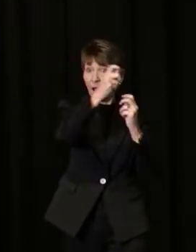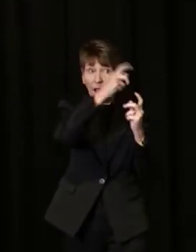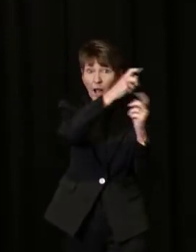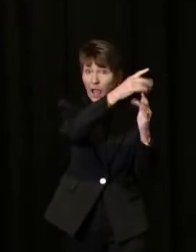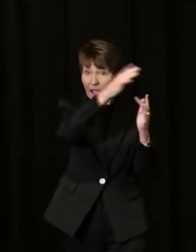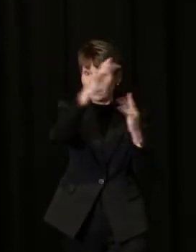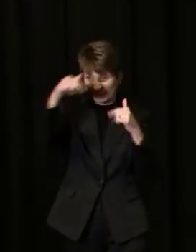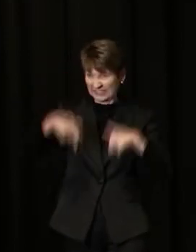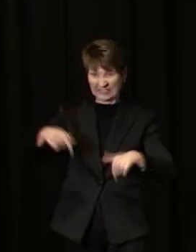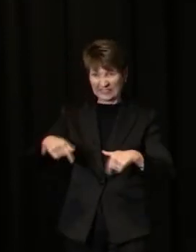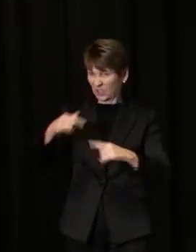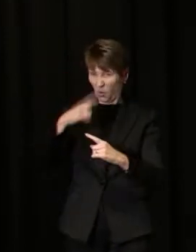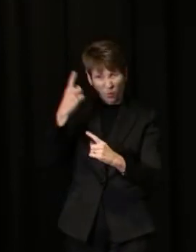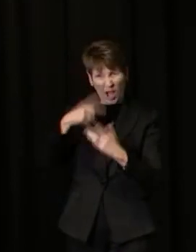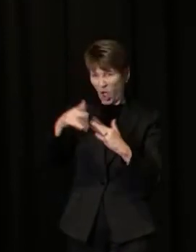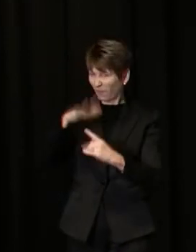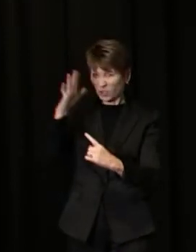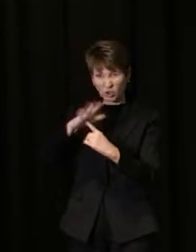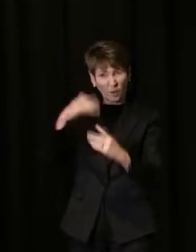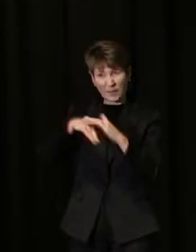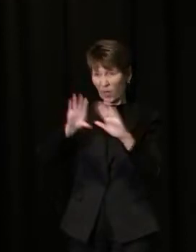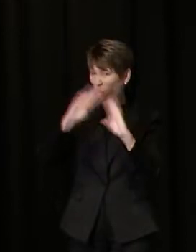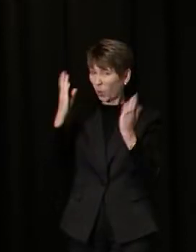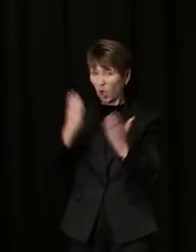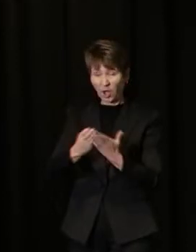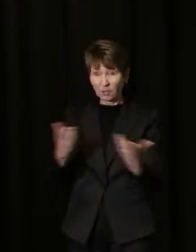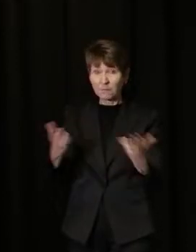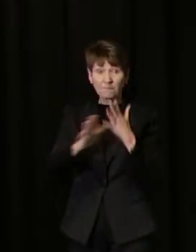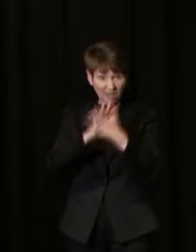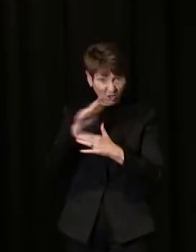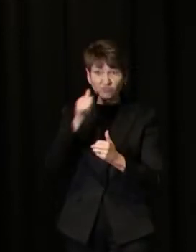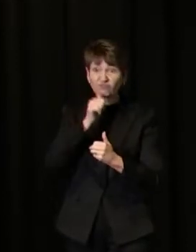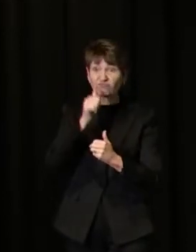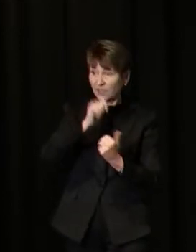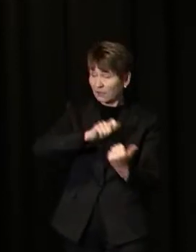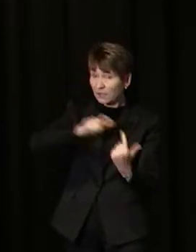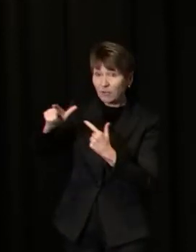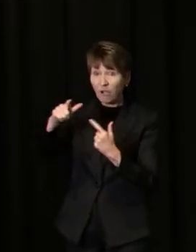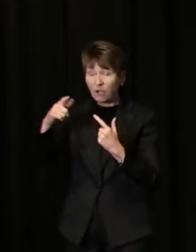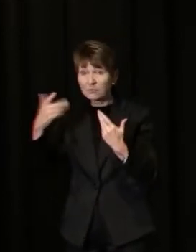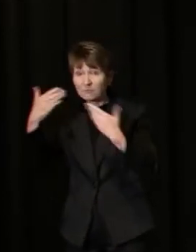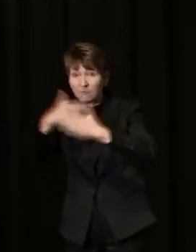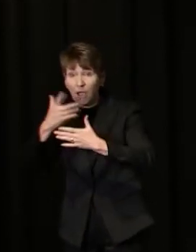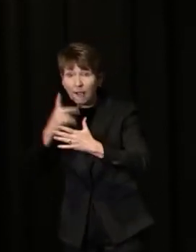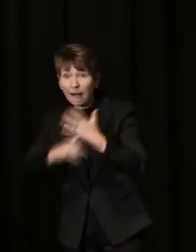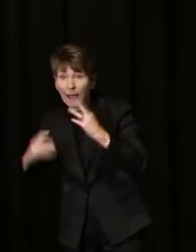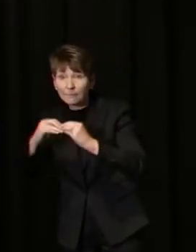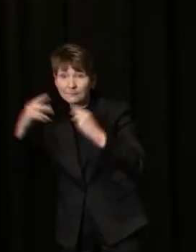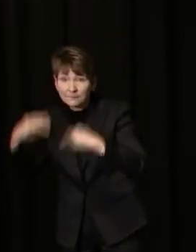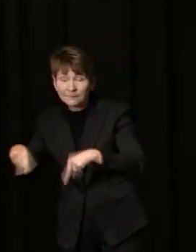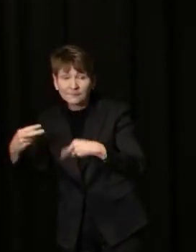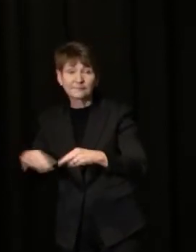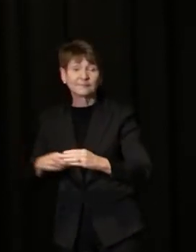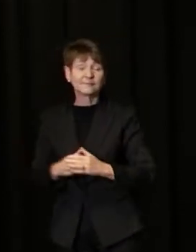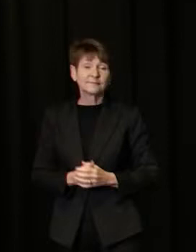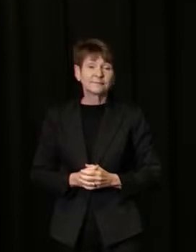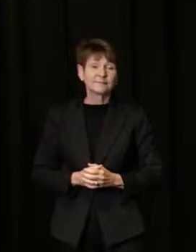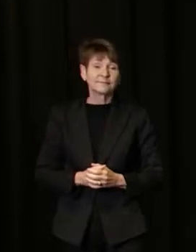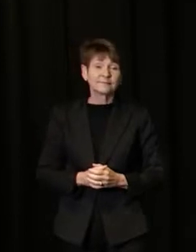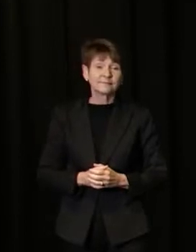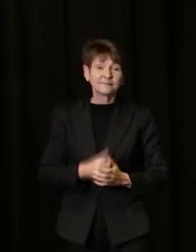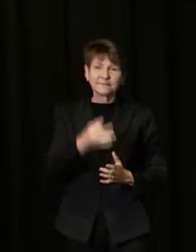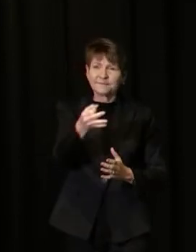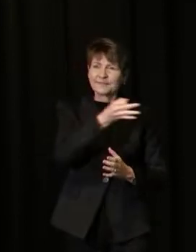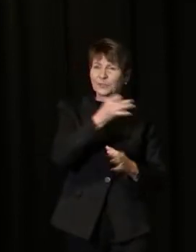karaoke, nightclubs, all manner of other things. You said earlier, 80,000, I think, at the MCG for Boxing Day. That is the number you